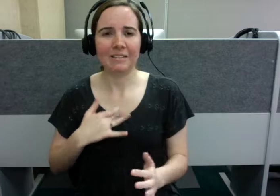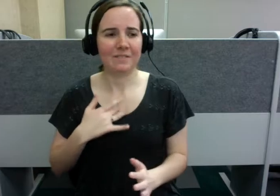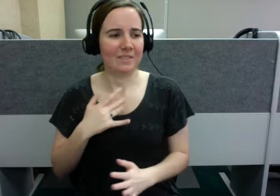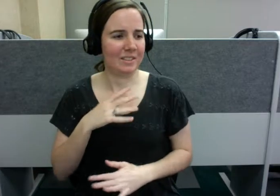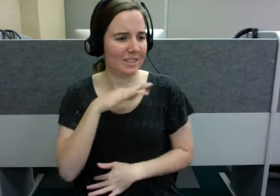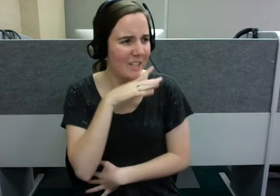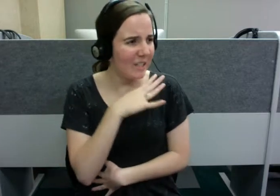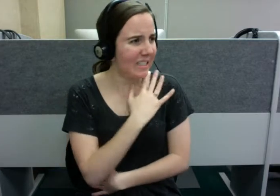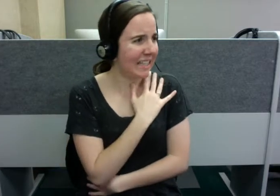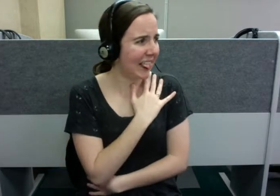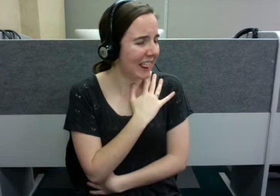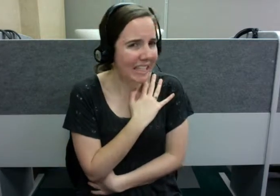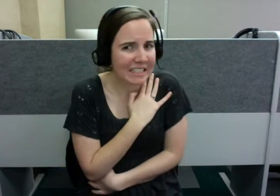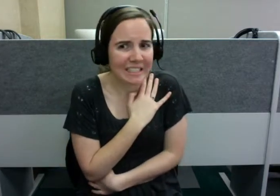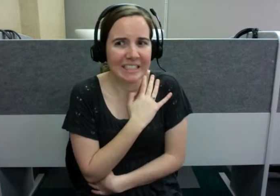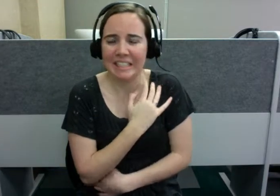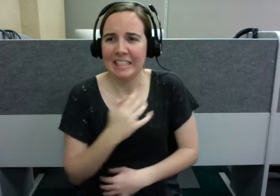like...